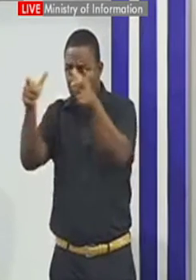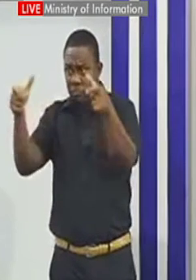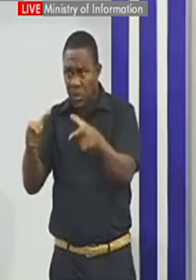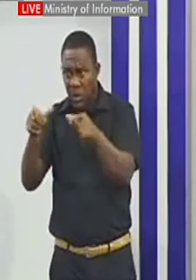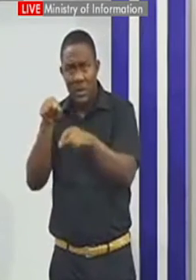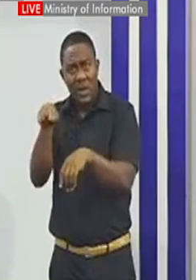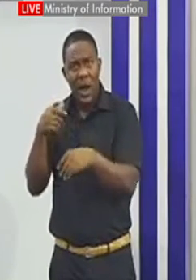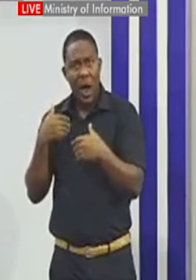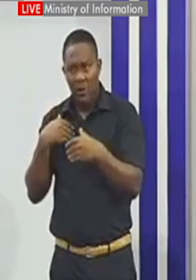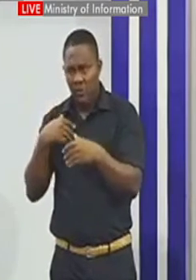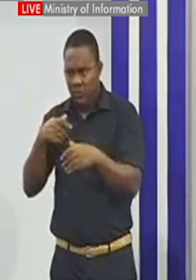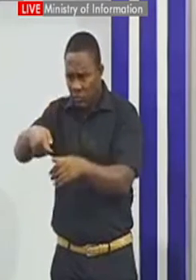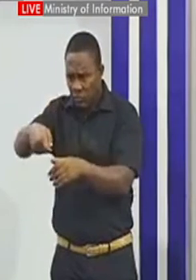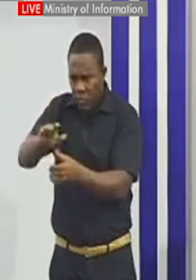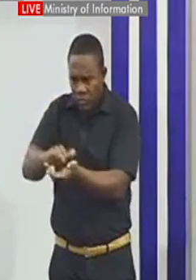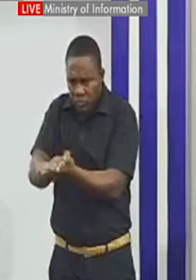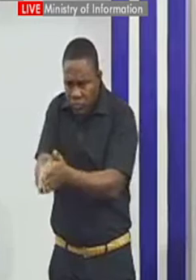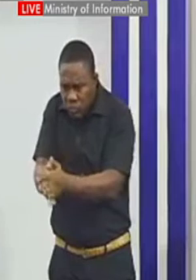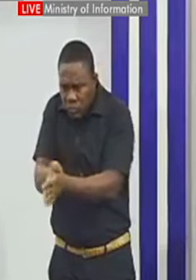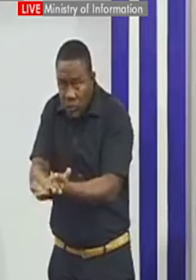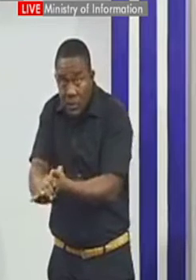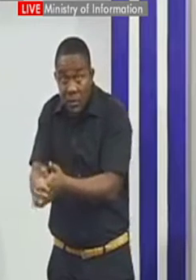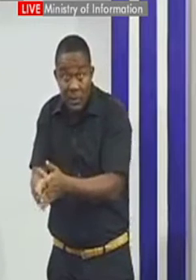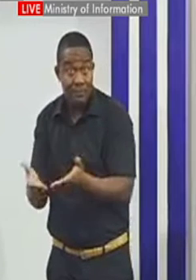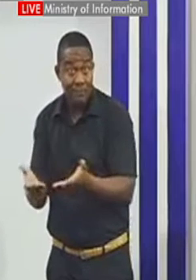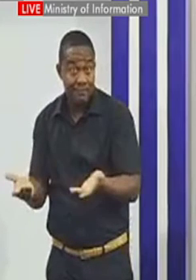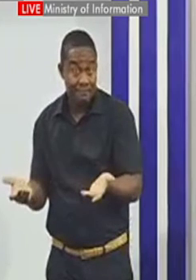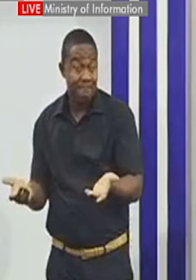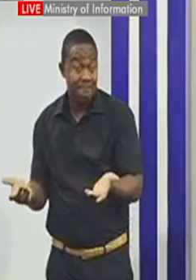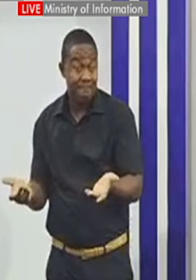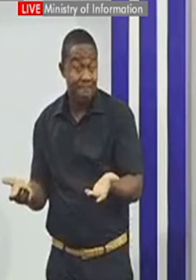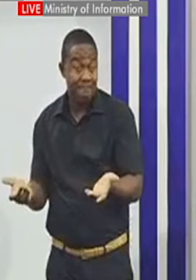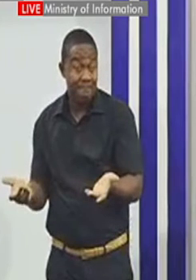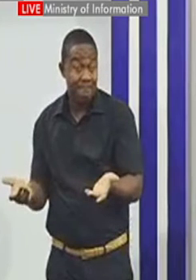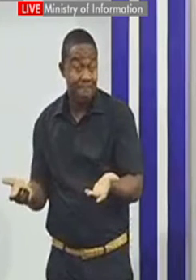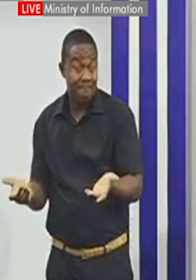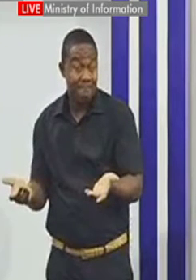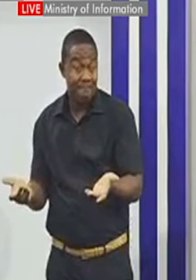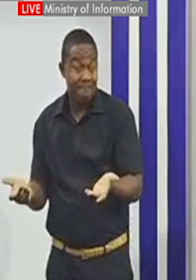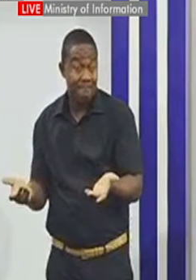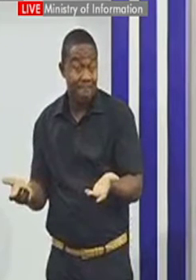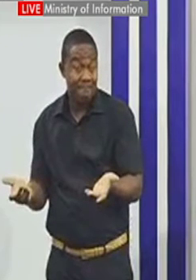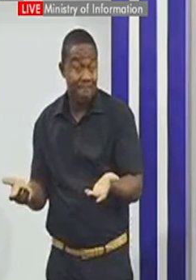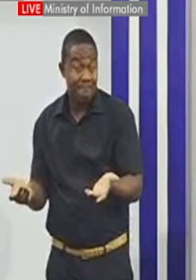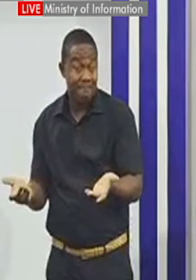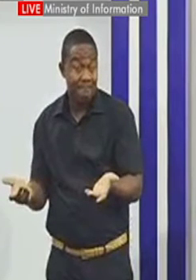In some instances where government has allowed people to go because of food,